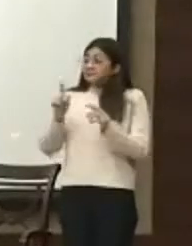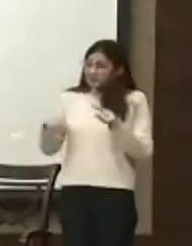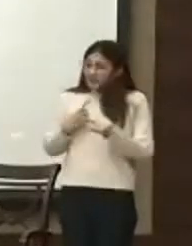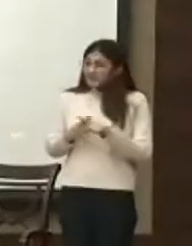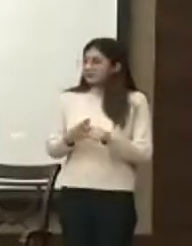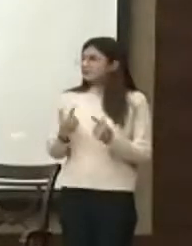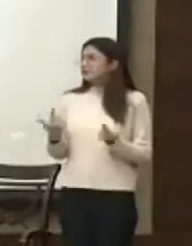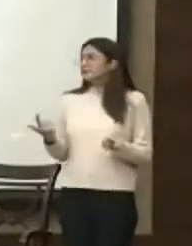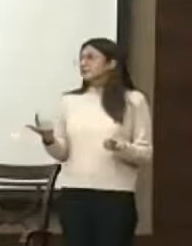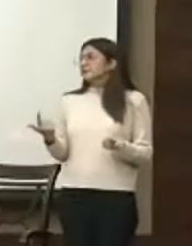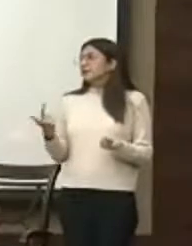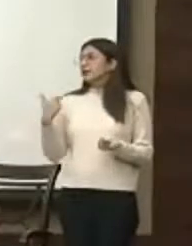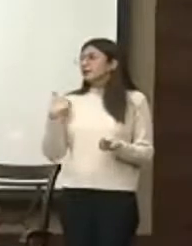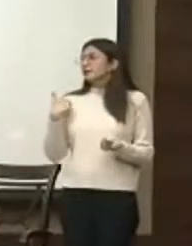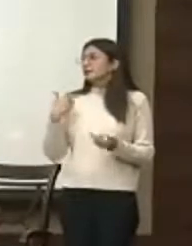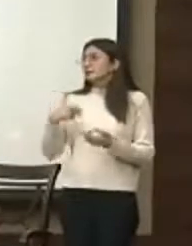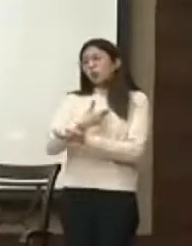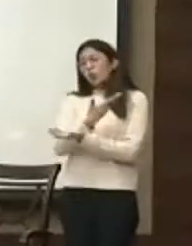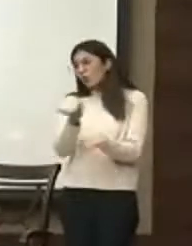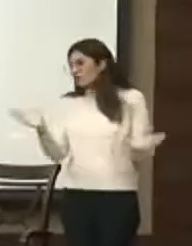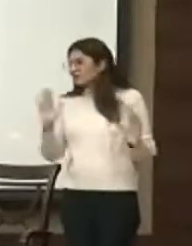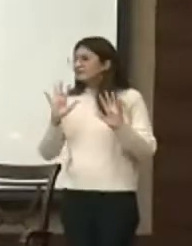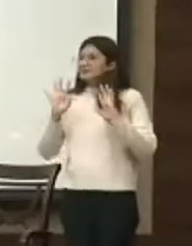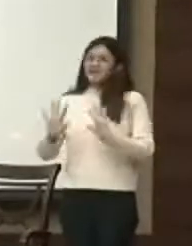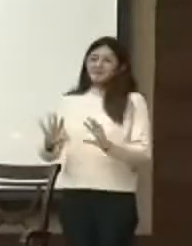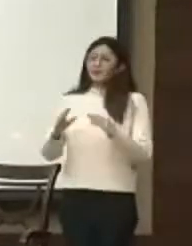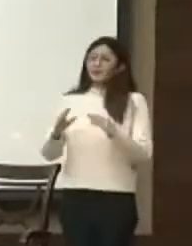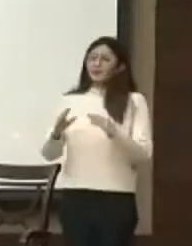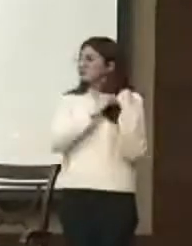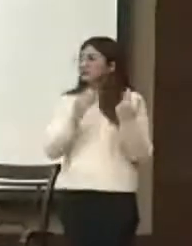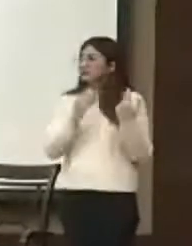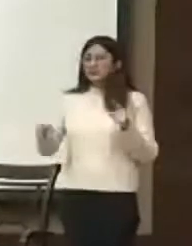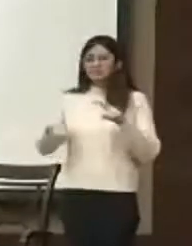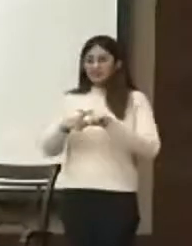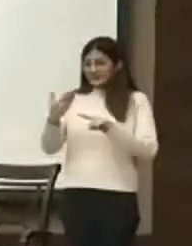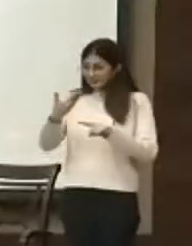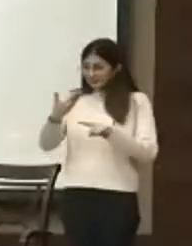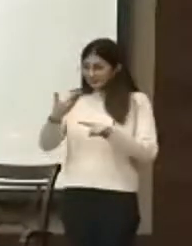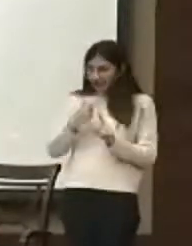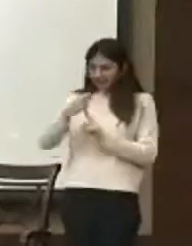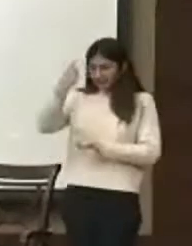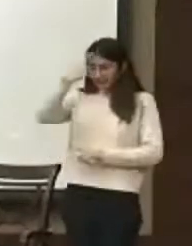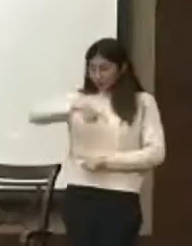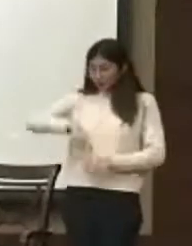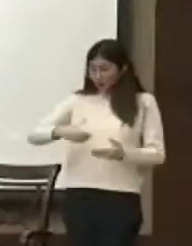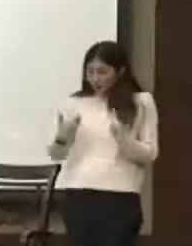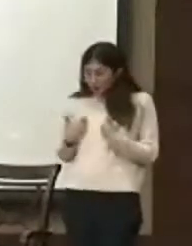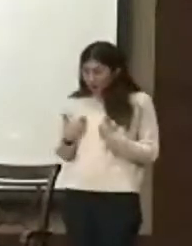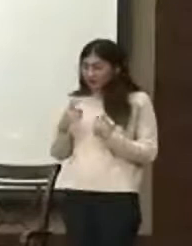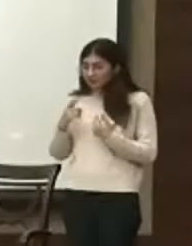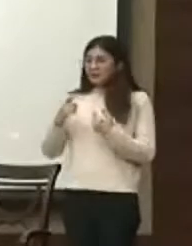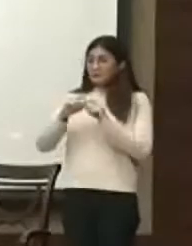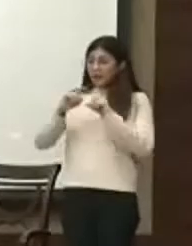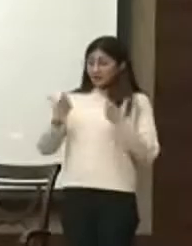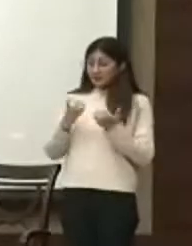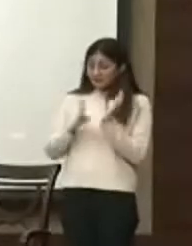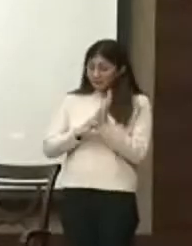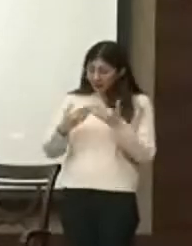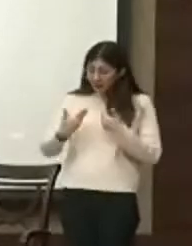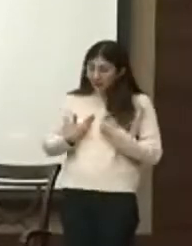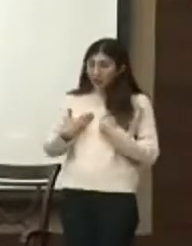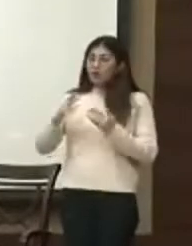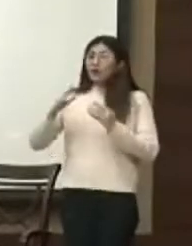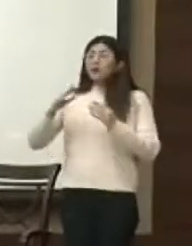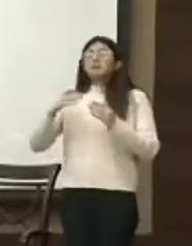it behoves for all of us, and definitely I, not only in my own individual path as a parliamentarian, but I'll